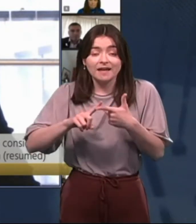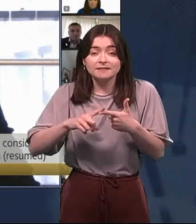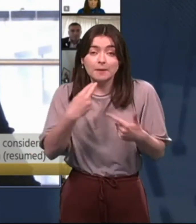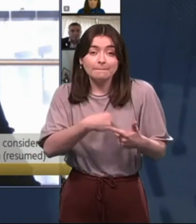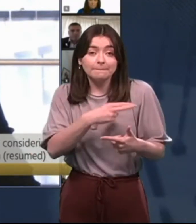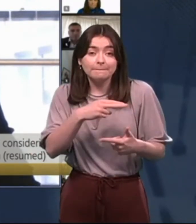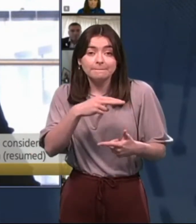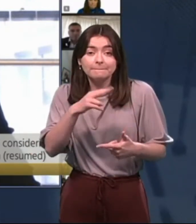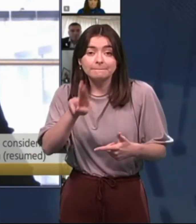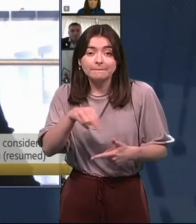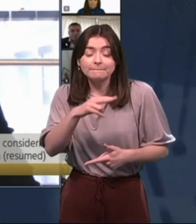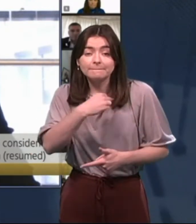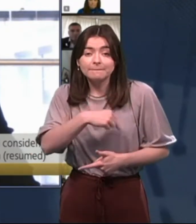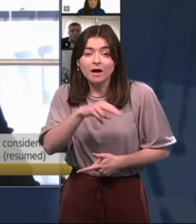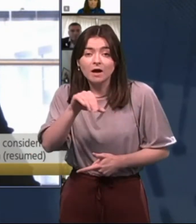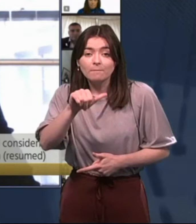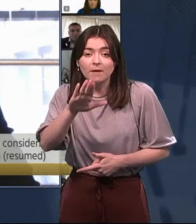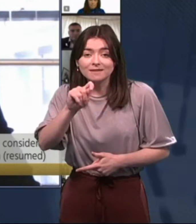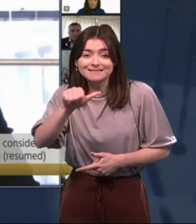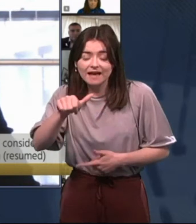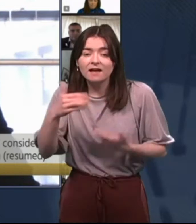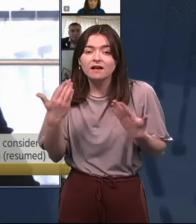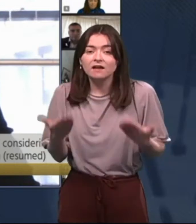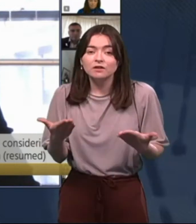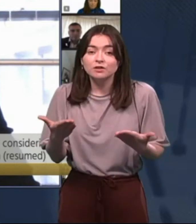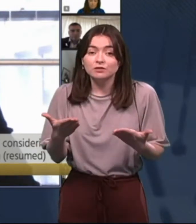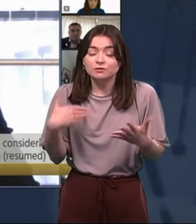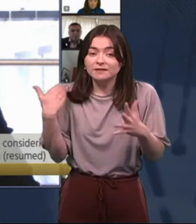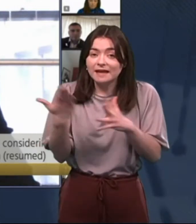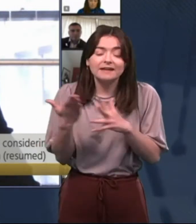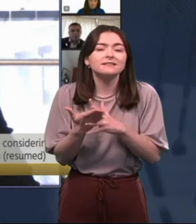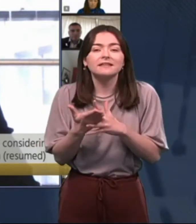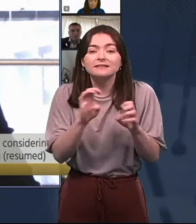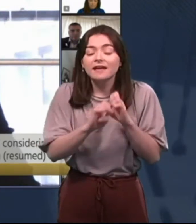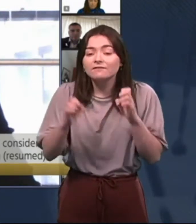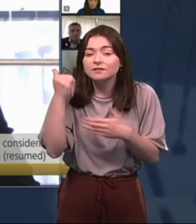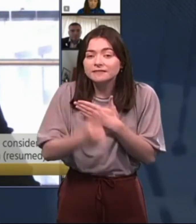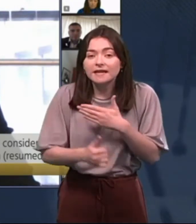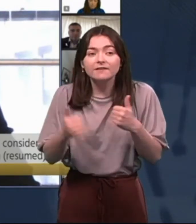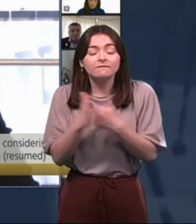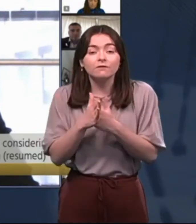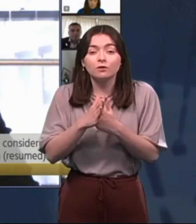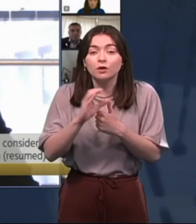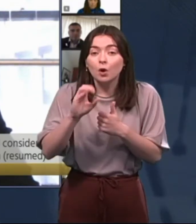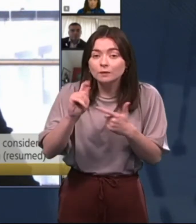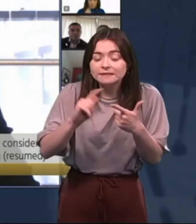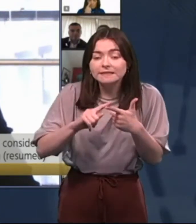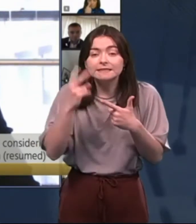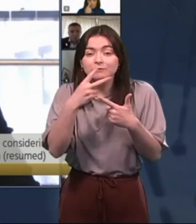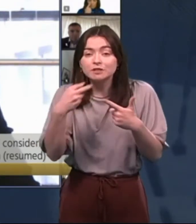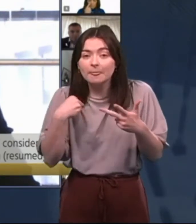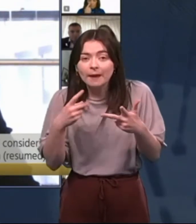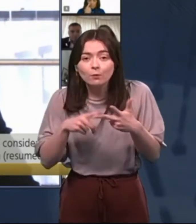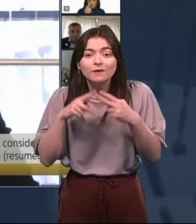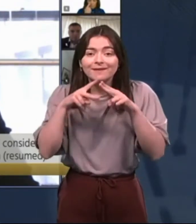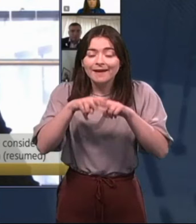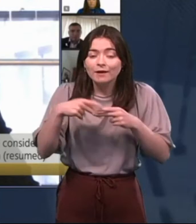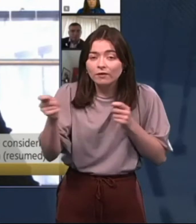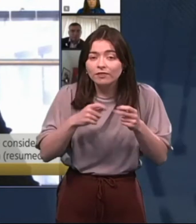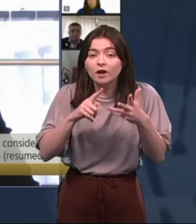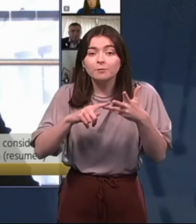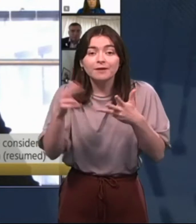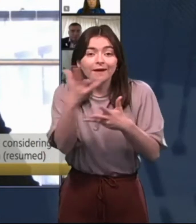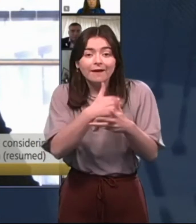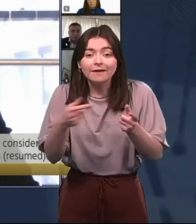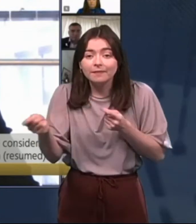the services I was working with had access, daily to speech and language therapy, occupational therapy, equine therapy, hydrotherapy, art therapy, the list goes